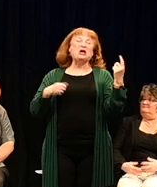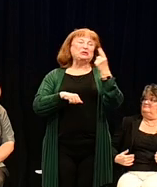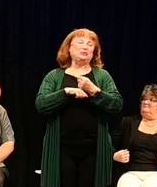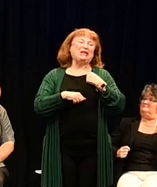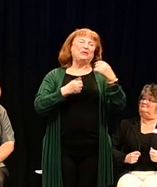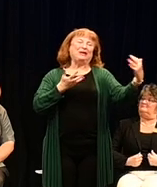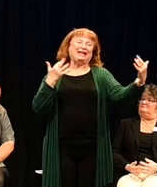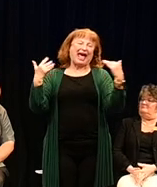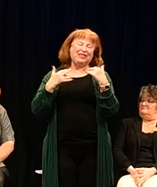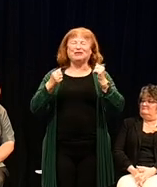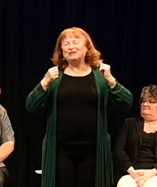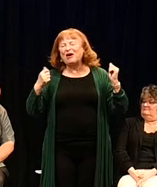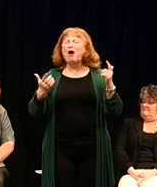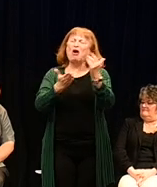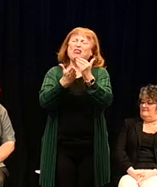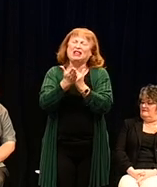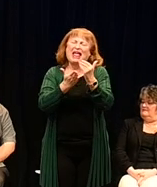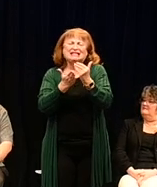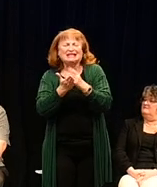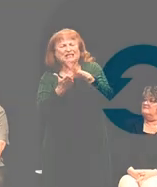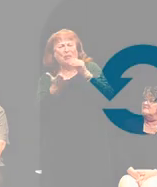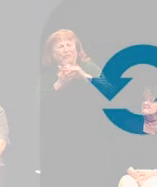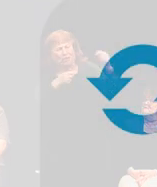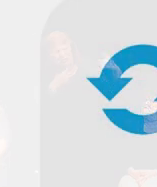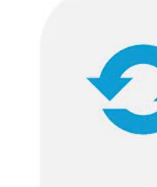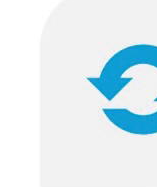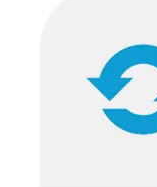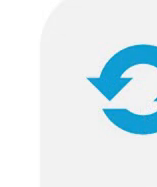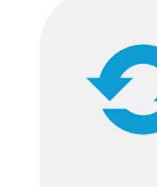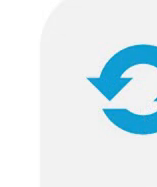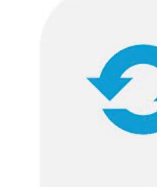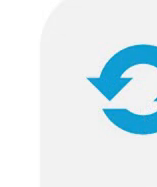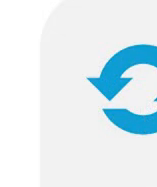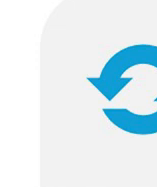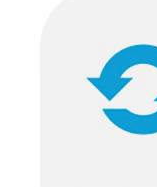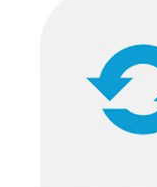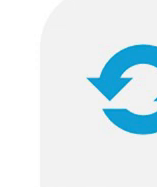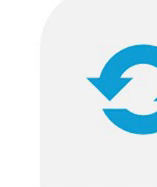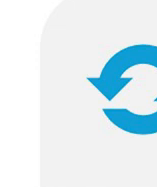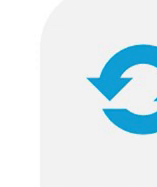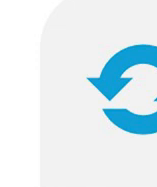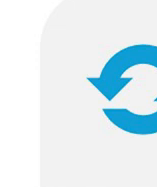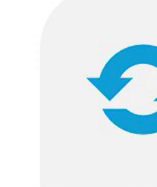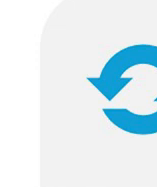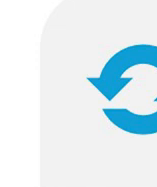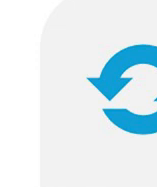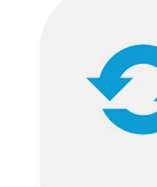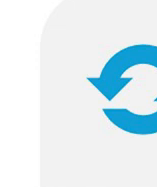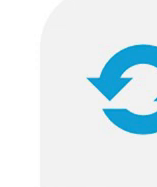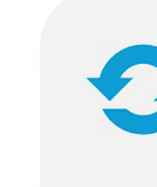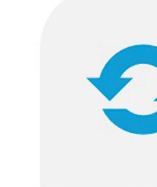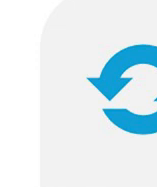Today, we gather all of the lessons that we've learned and all of the successes that we have from our initial